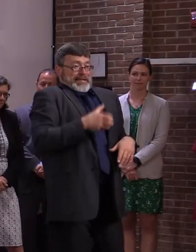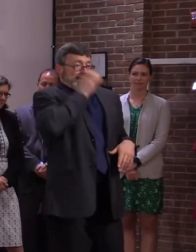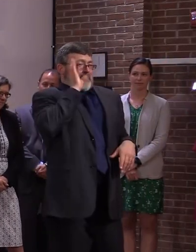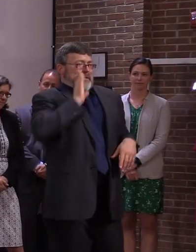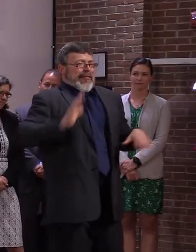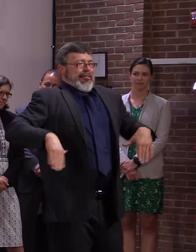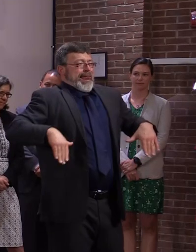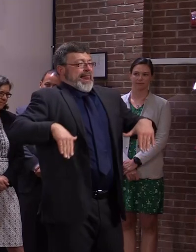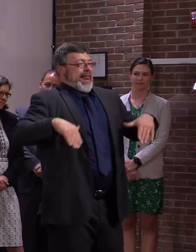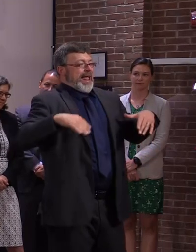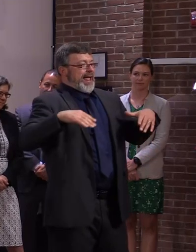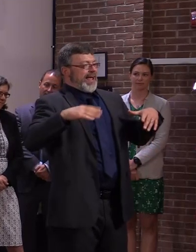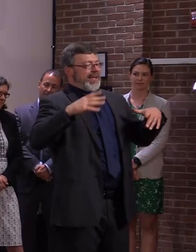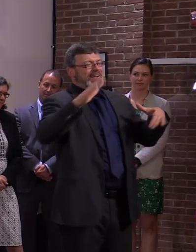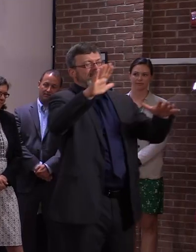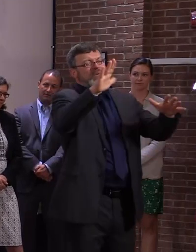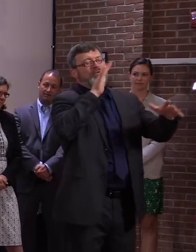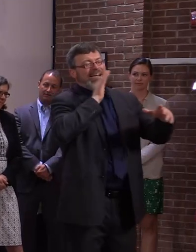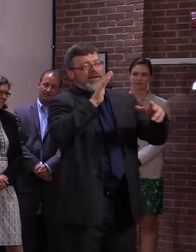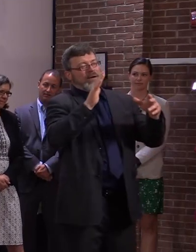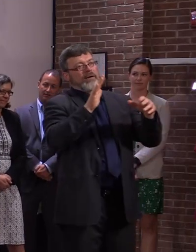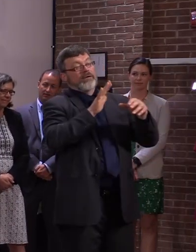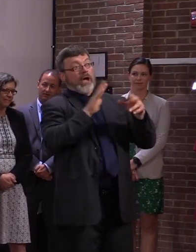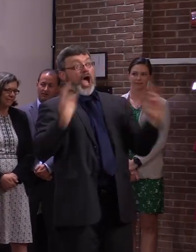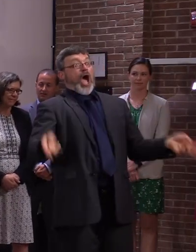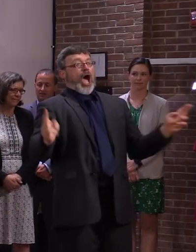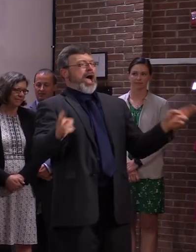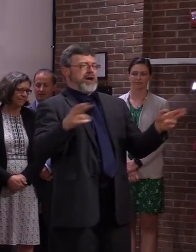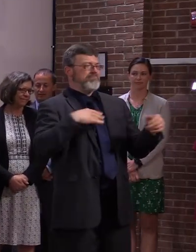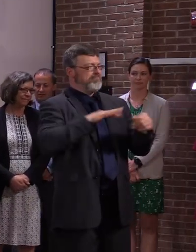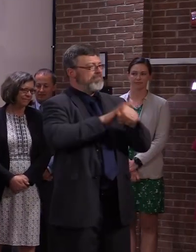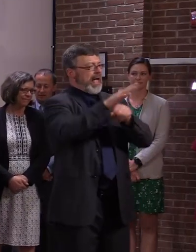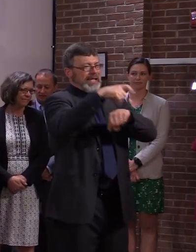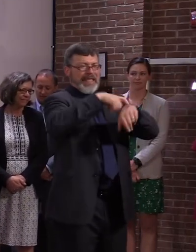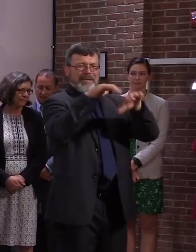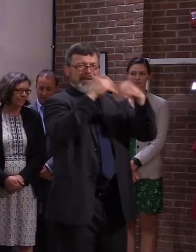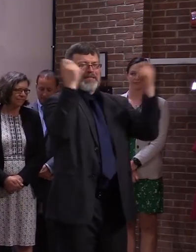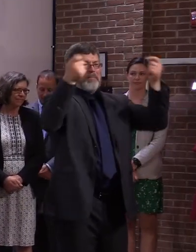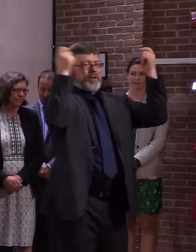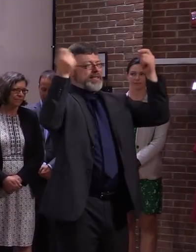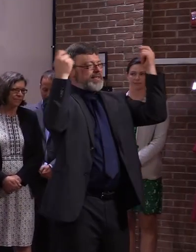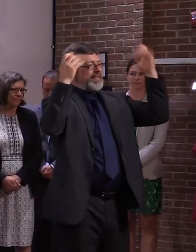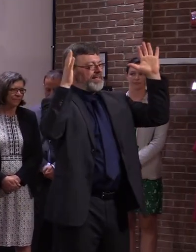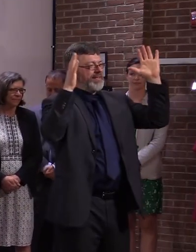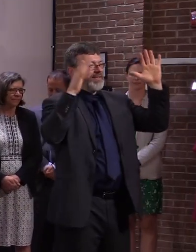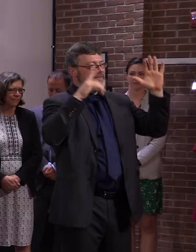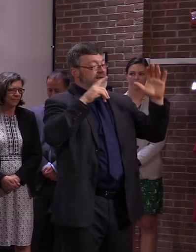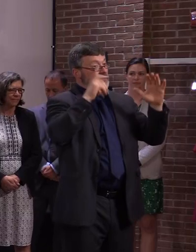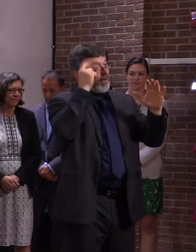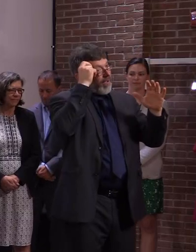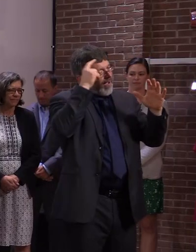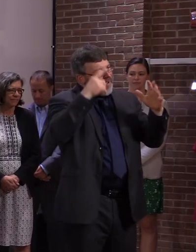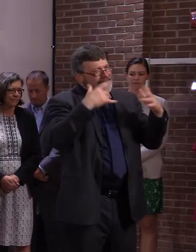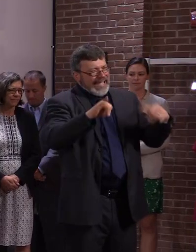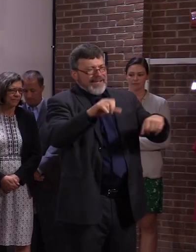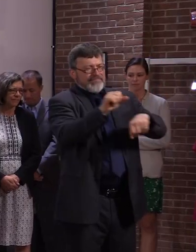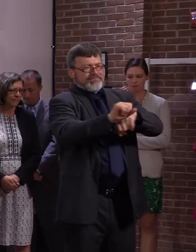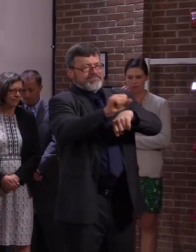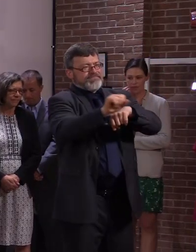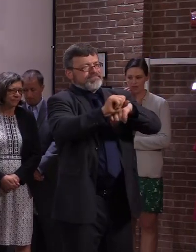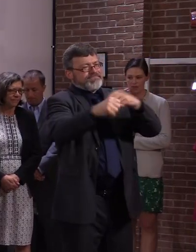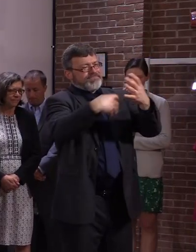We'll have plenty of time for that. We still have a lot of work to do and want to make sure that we communicate this in the proper way